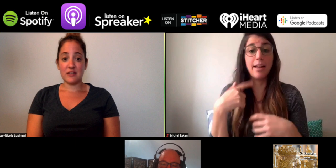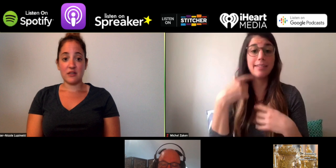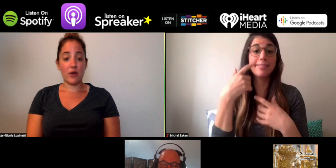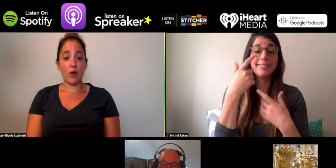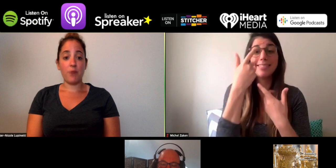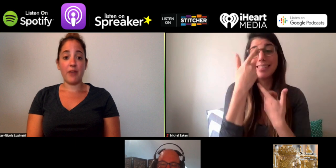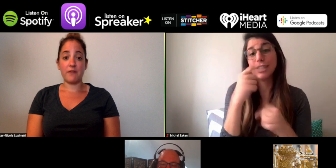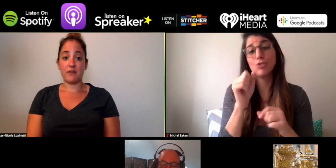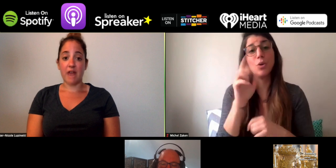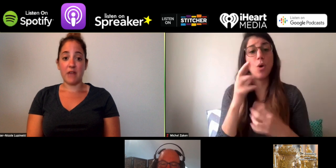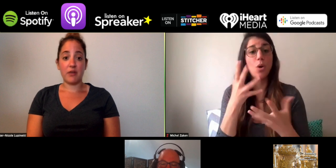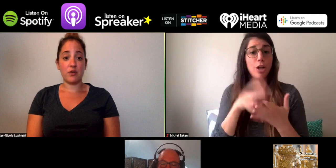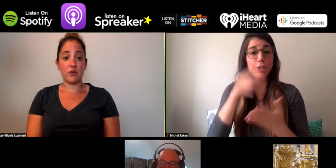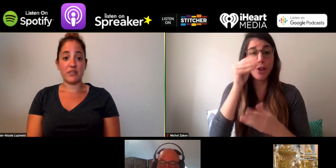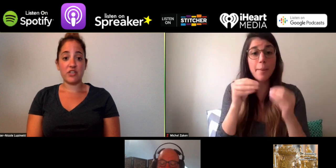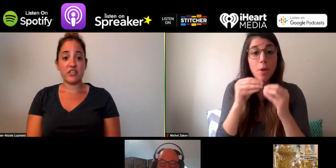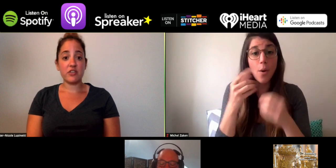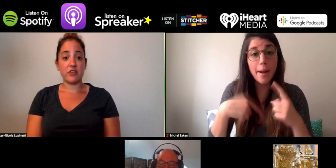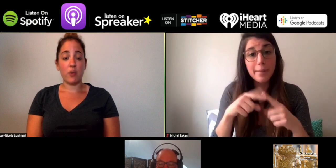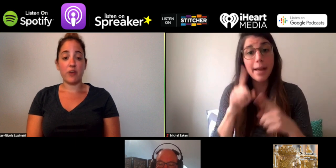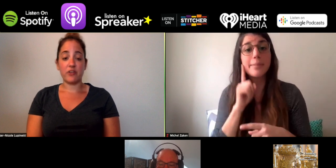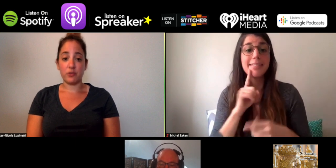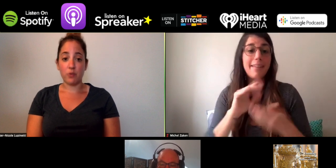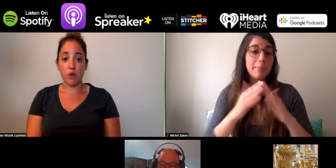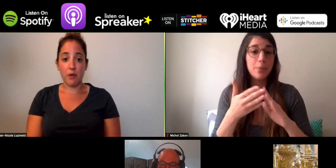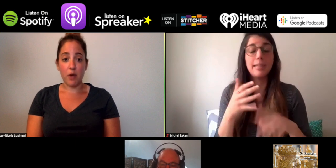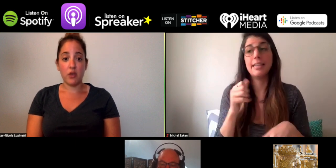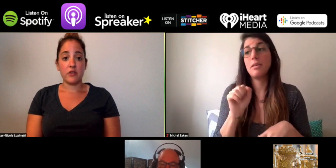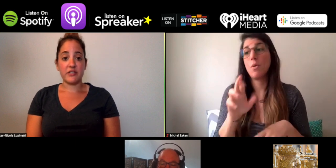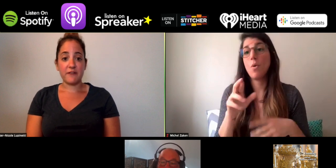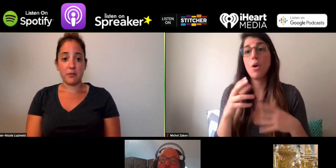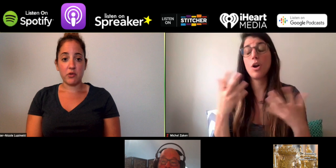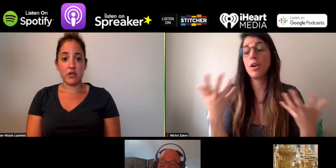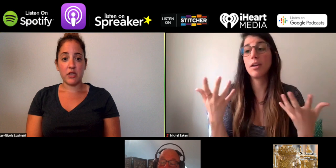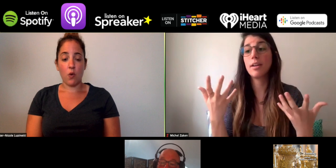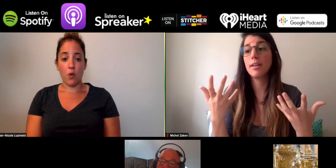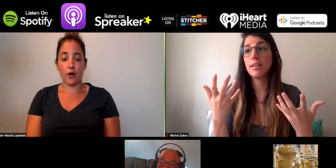And, you know, I hope that for anybody who is interested or they want to learn more about the